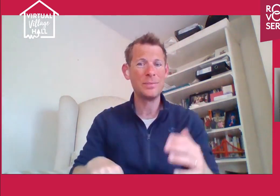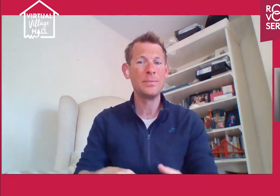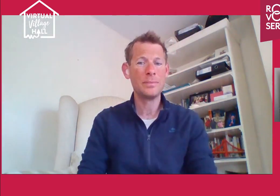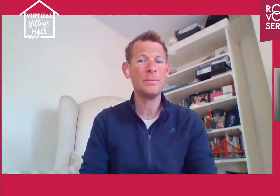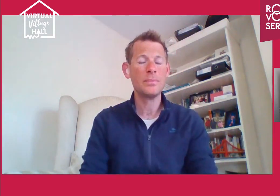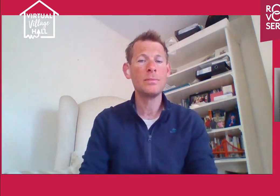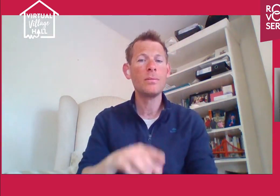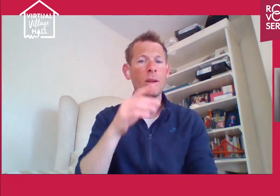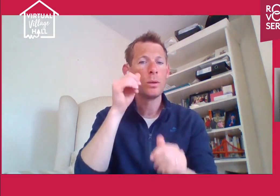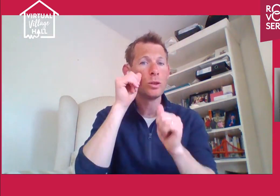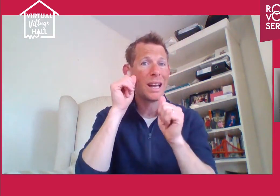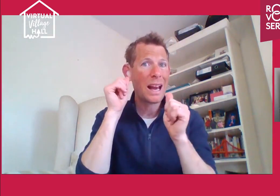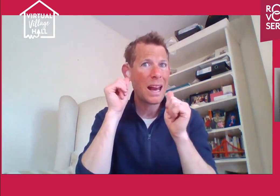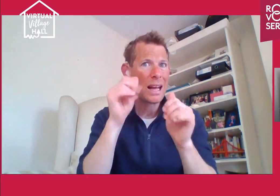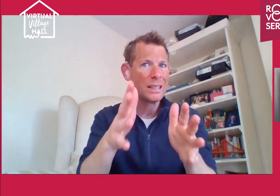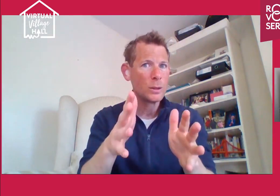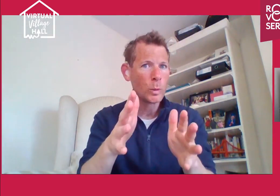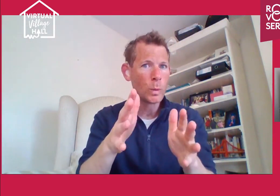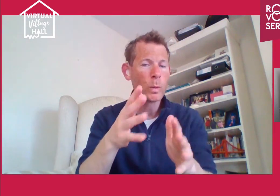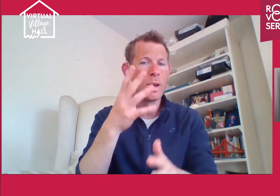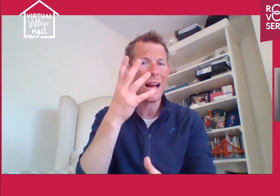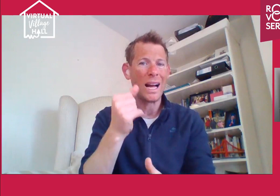plenty of information on there.